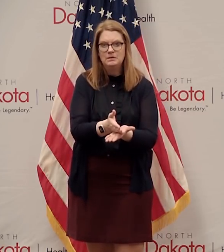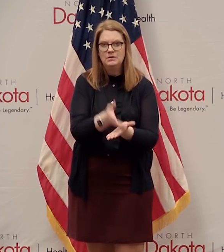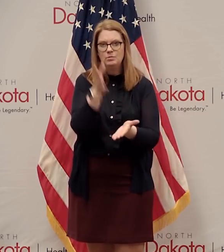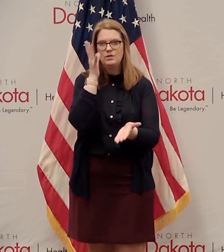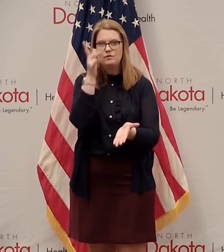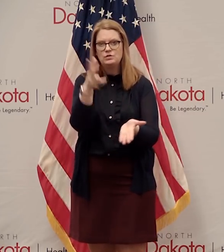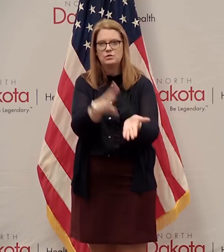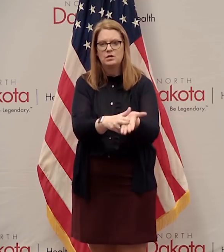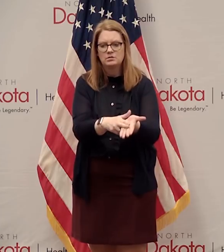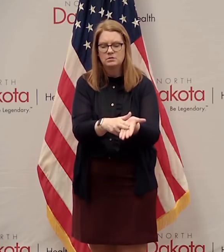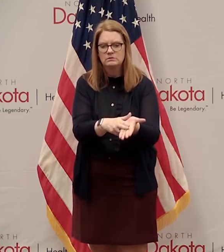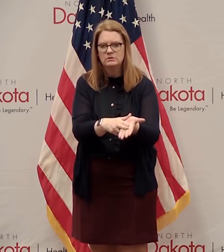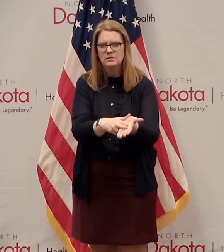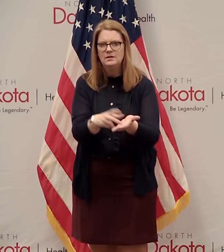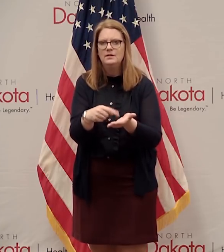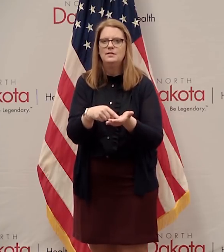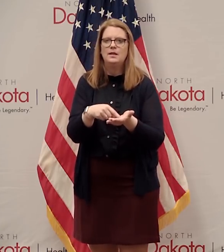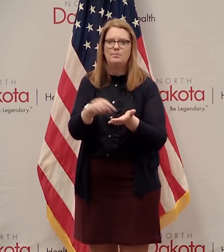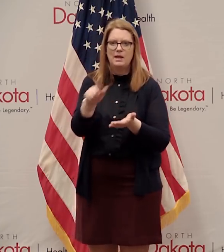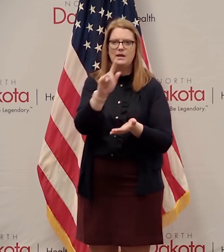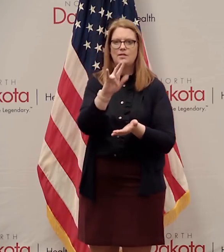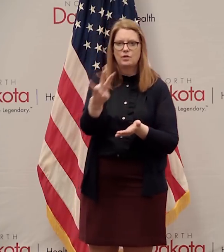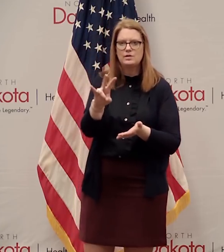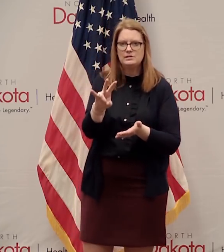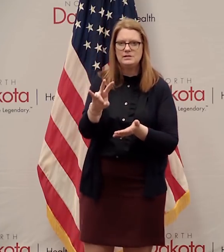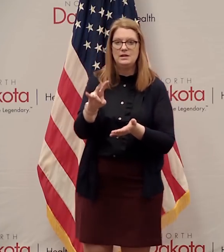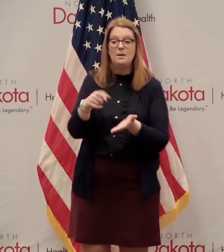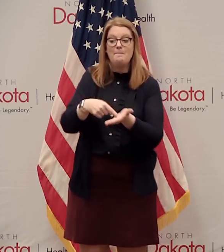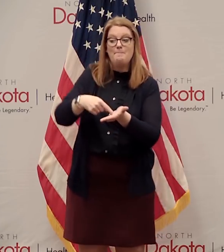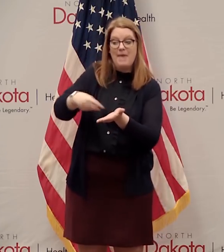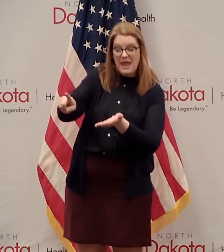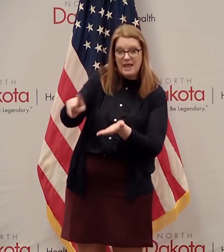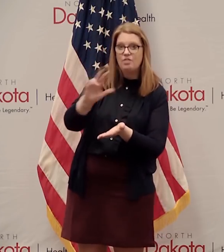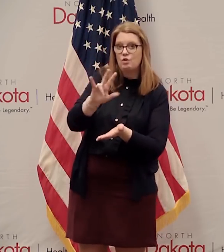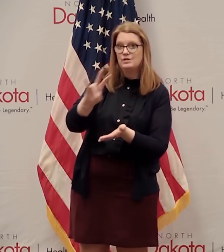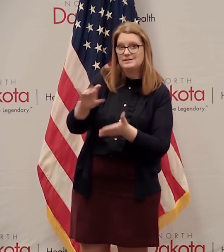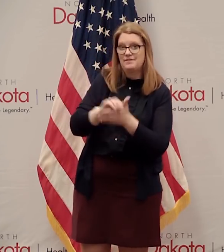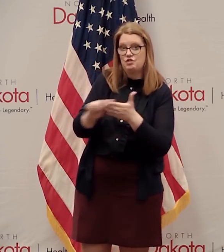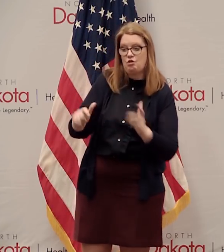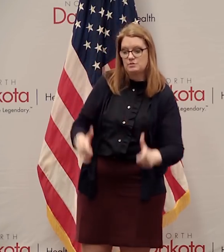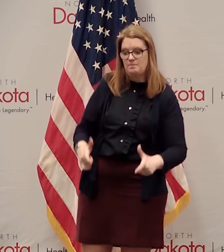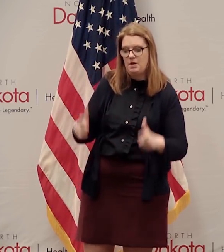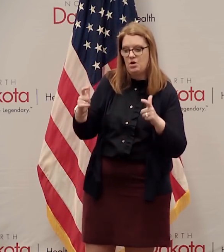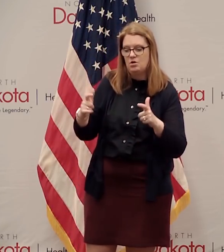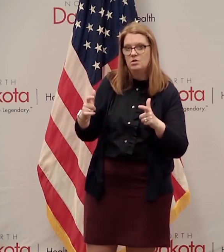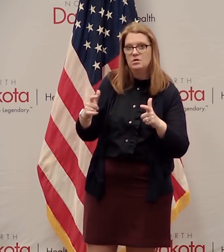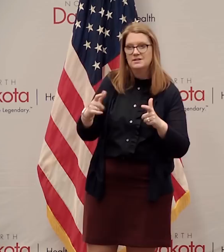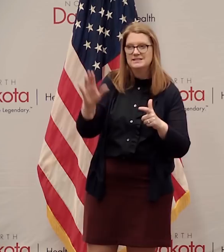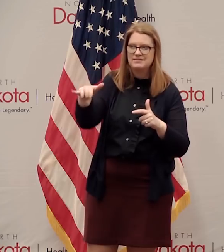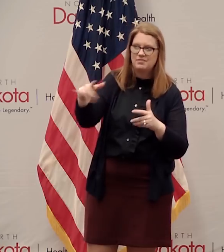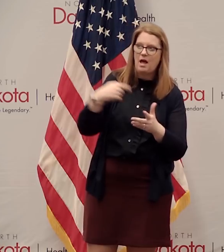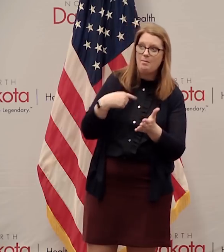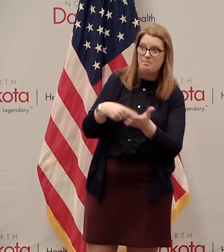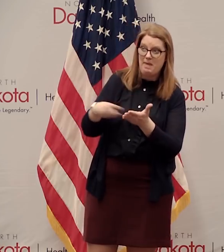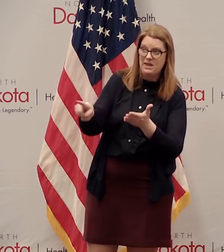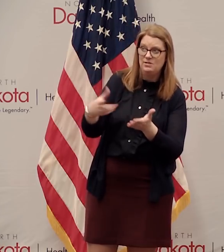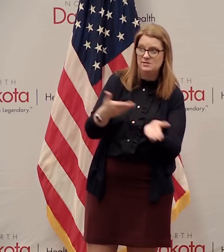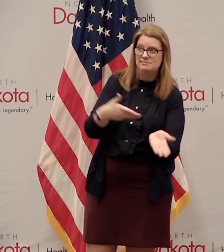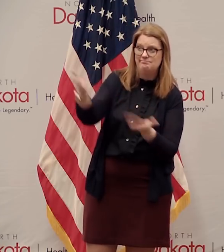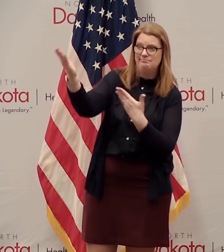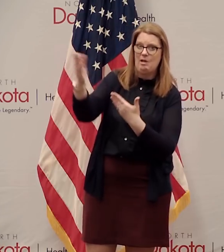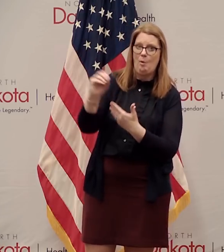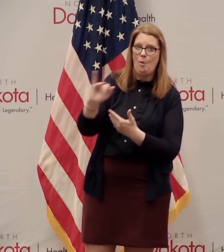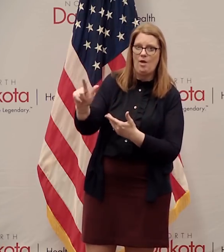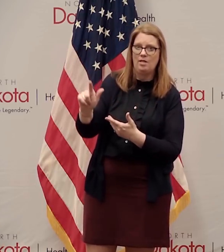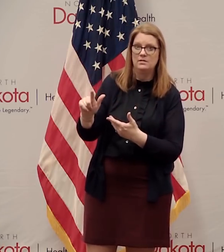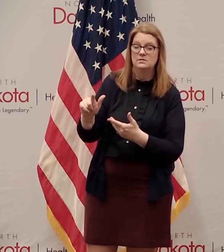contract were paying $37 a barrel, paying $37 a barrel for someone to take their oil. So this is how